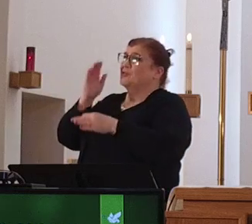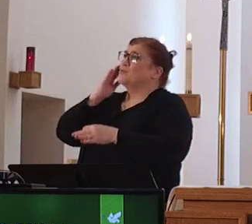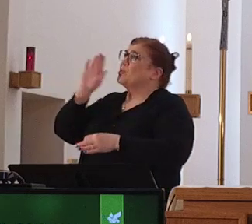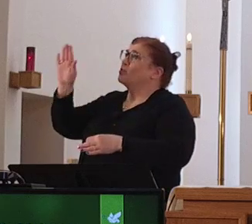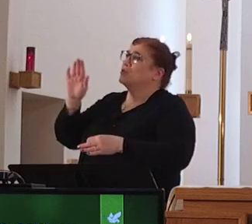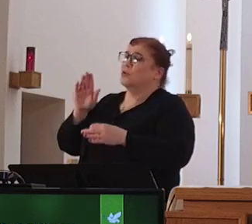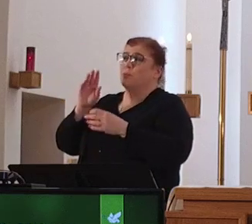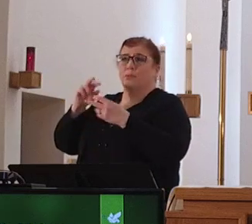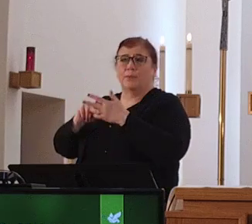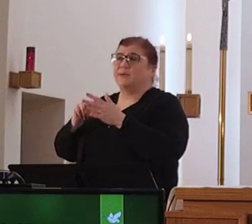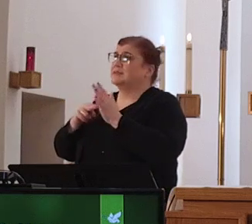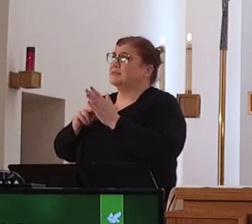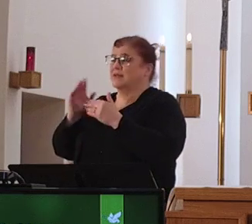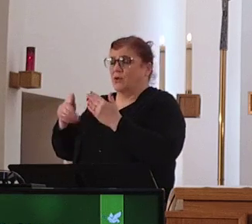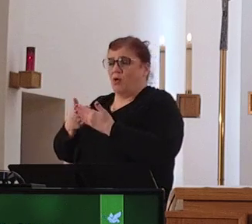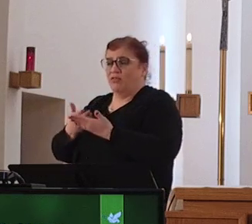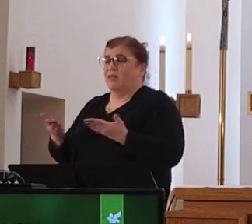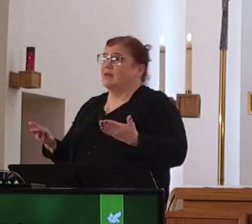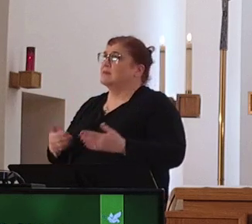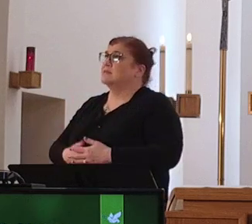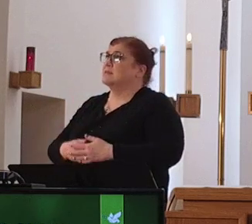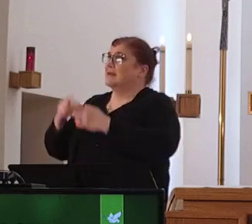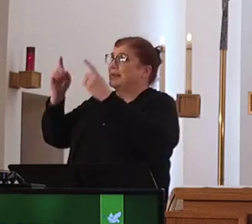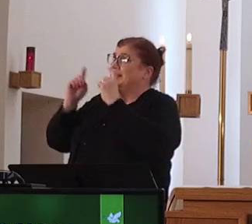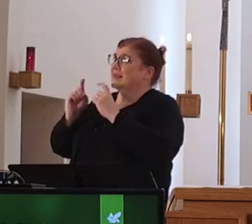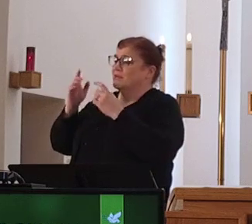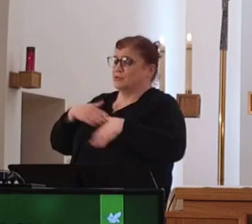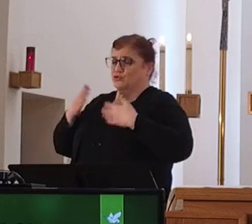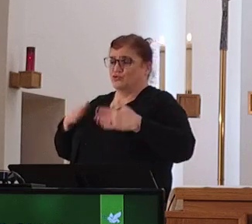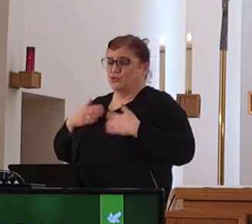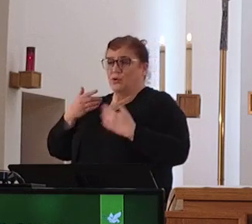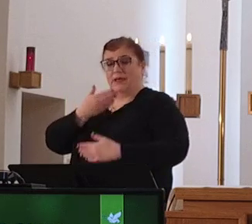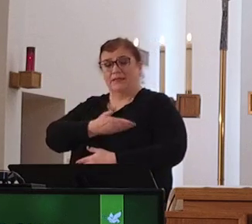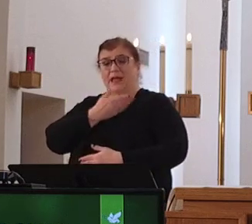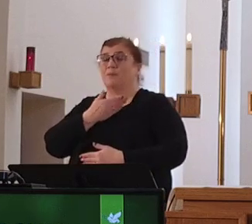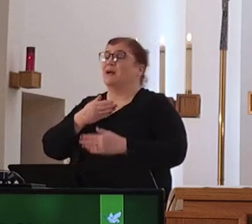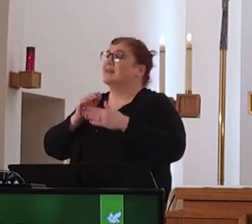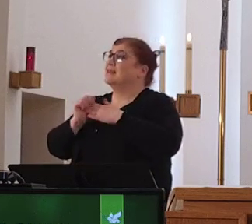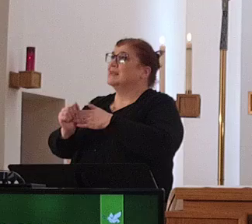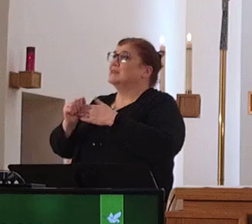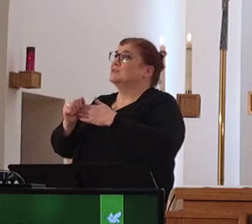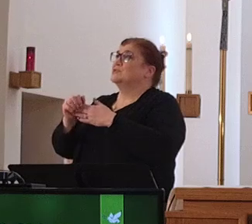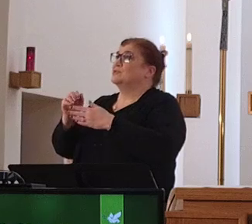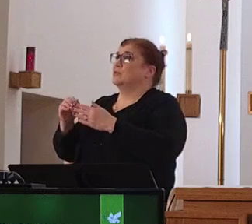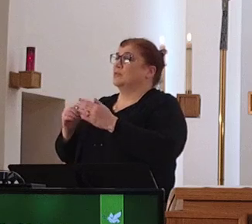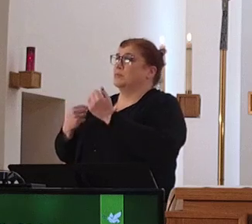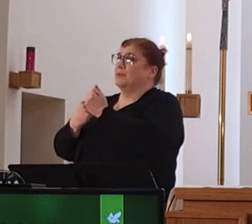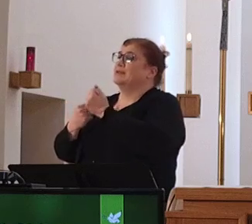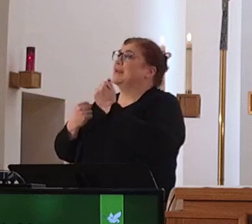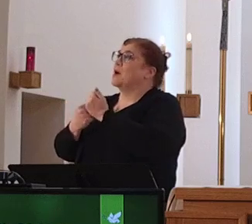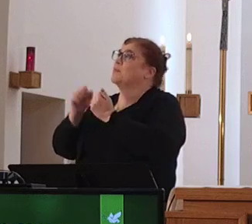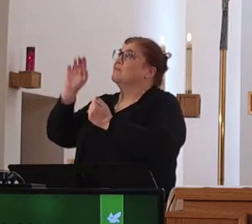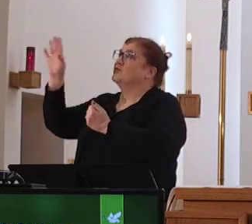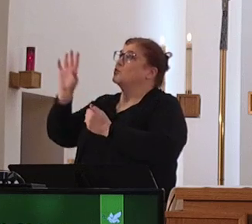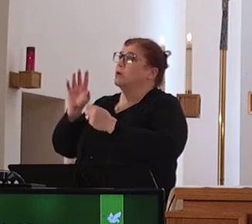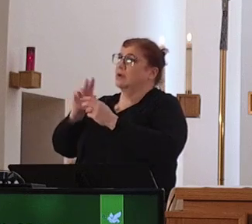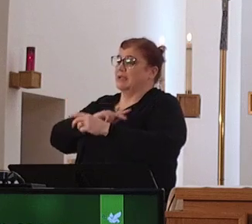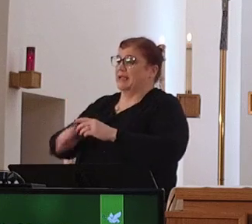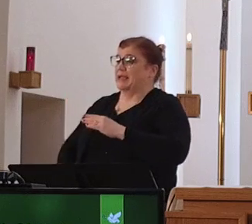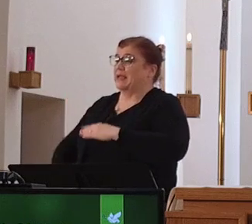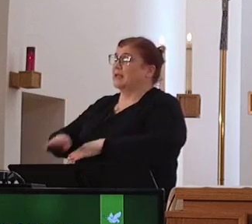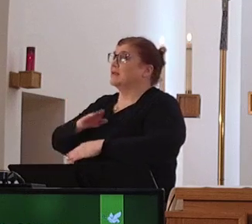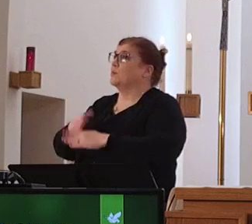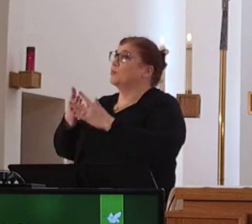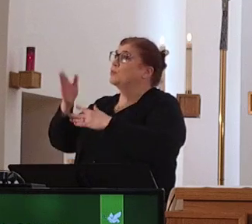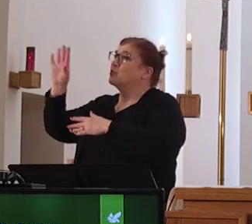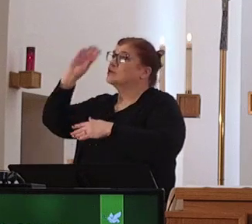your gracious purpose in all things. Give us joy in them and lead us to the building up of your kingdom. through your